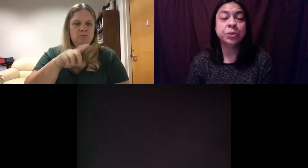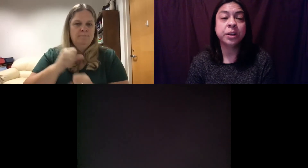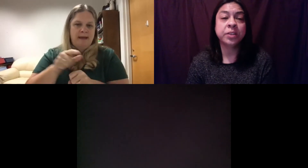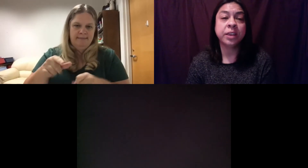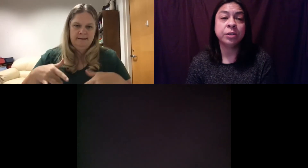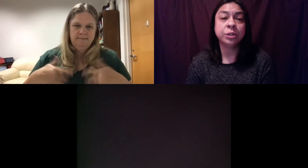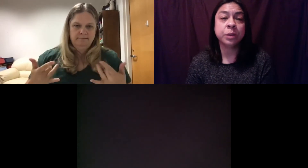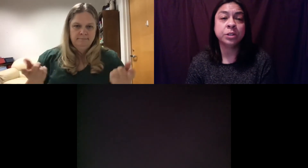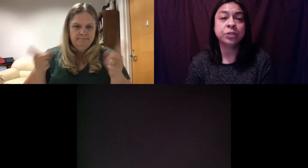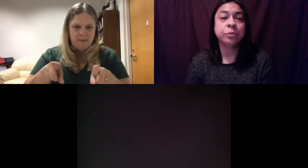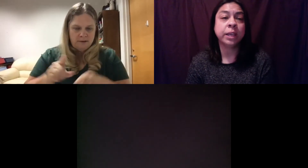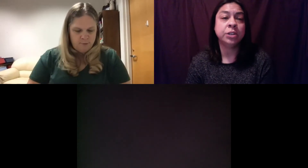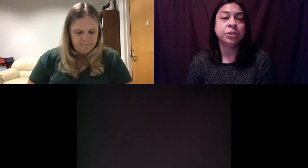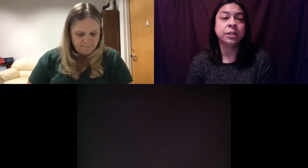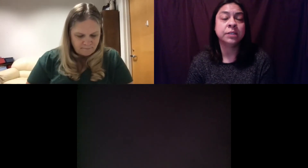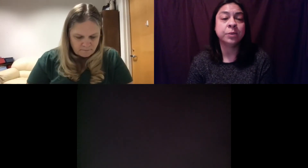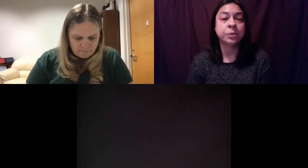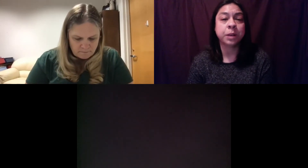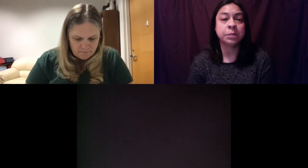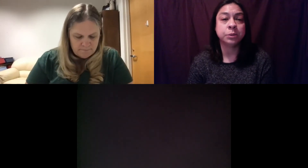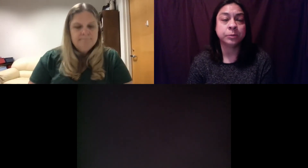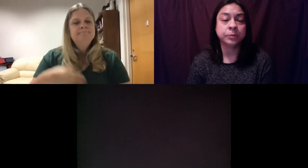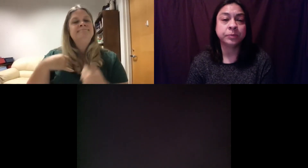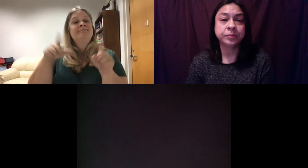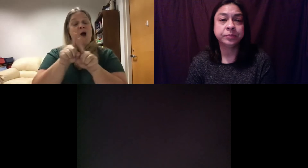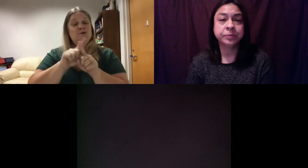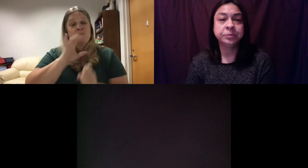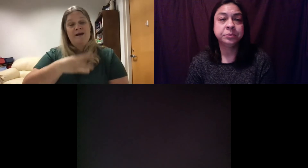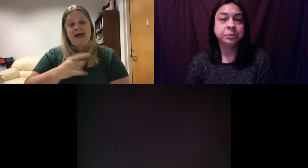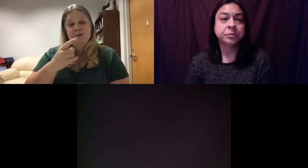I do want to thank those sponsors for making sure that this event was possible.